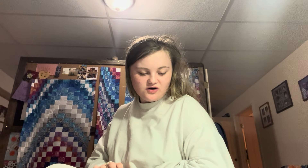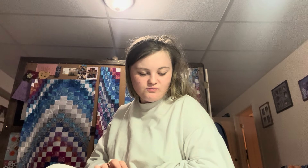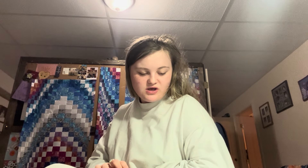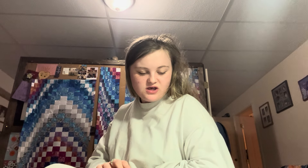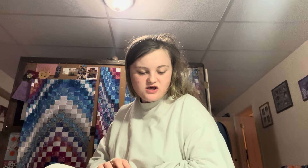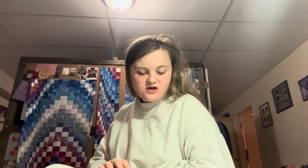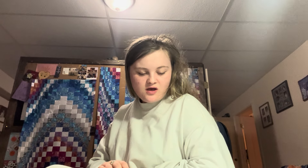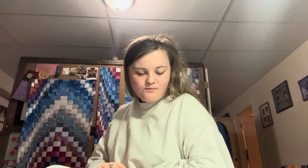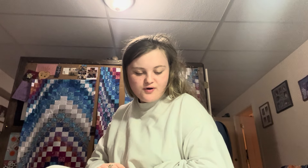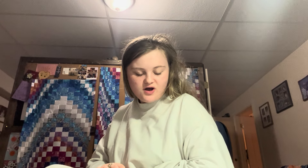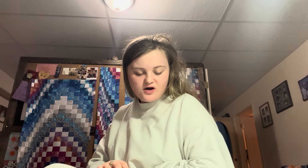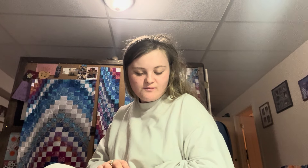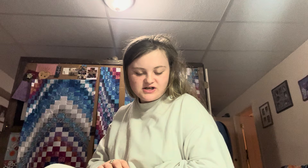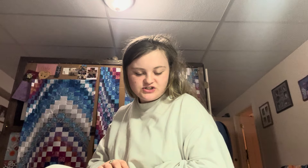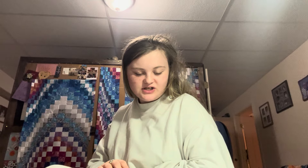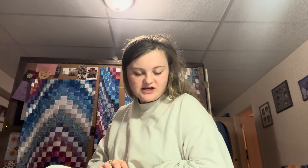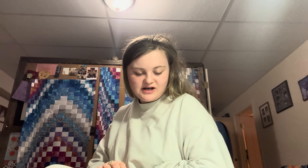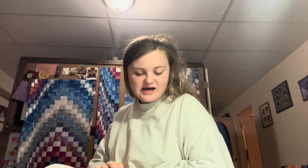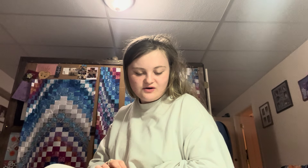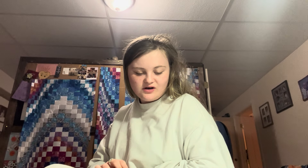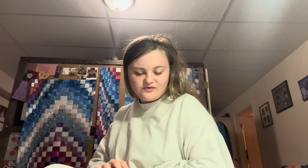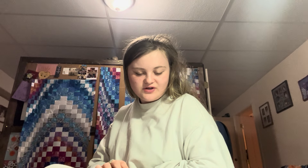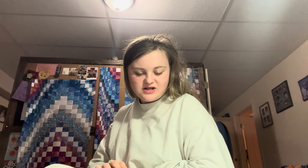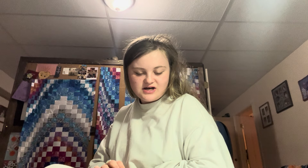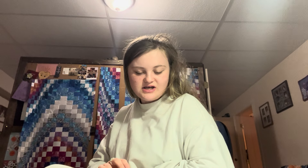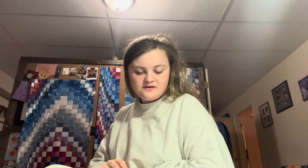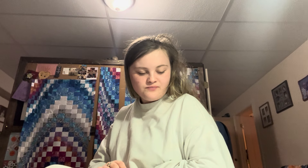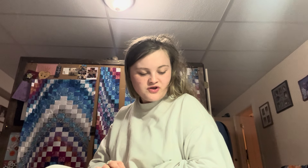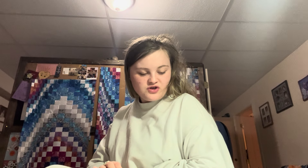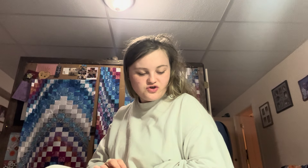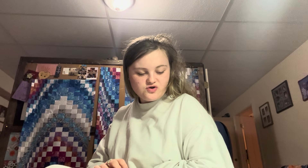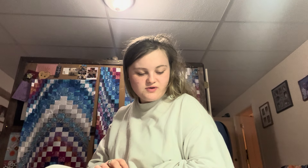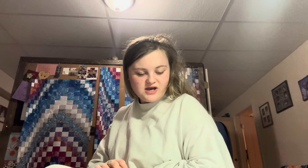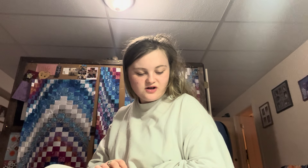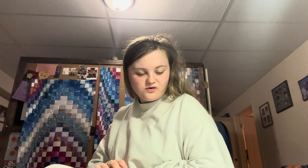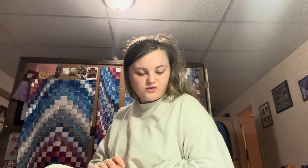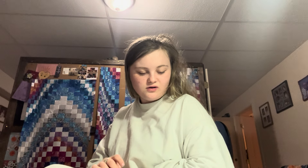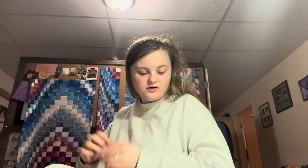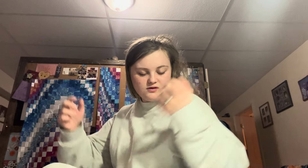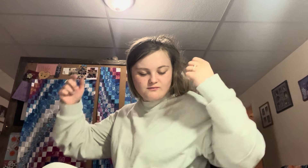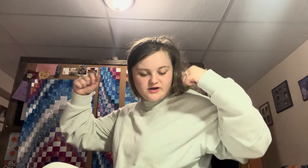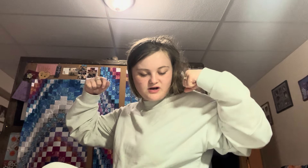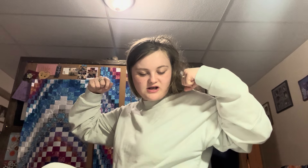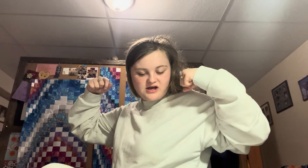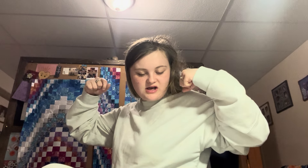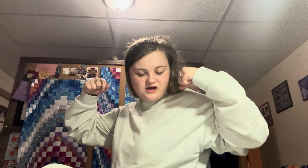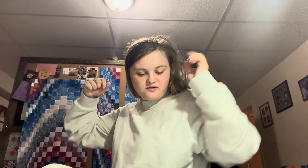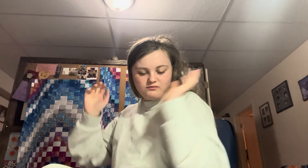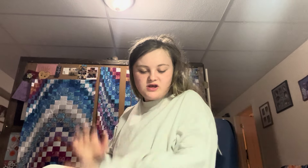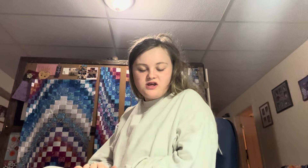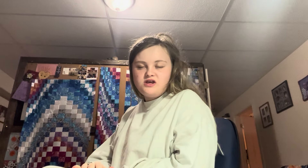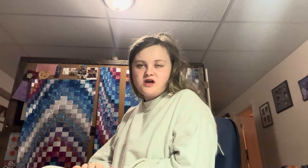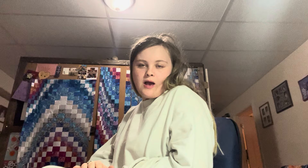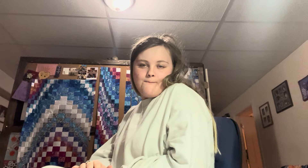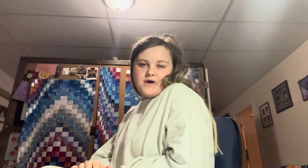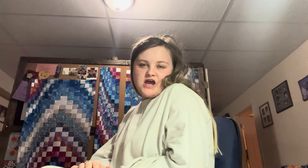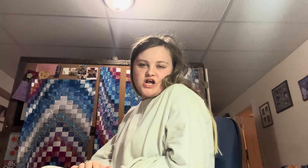me. Put all my shit out on the line. You made a woman out of me. Made a